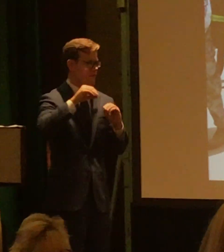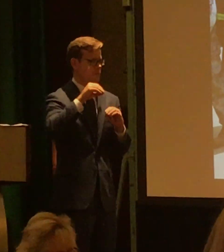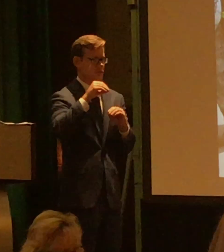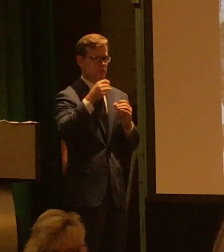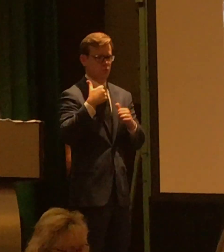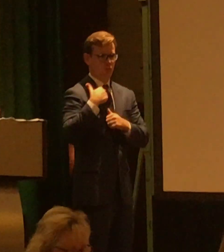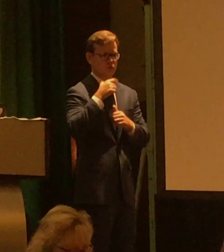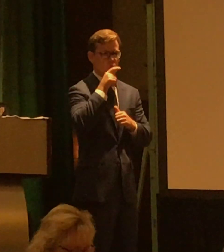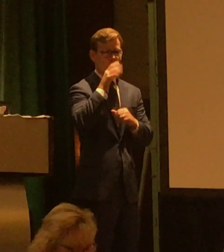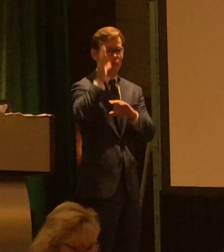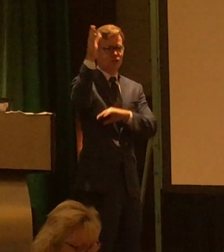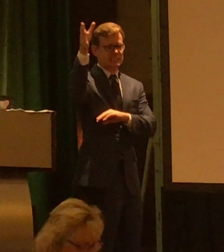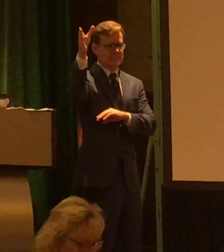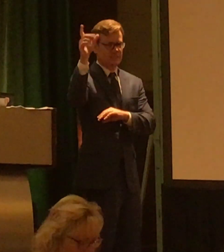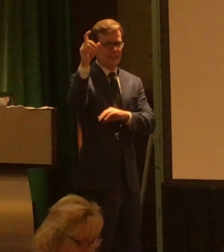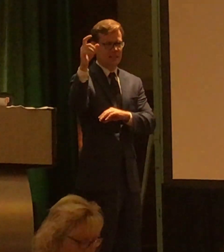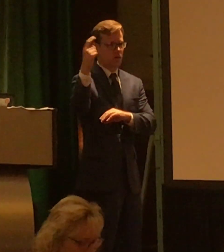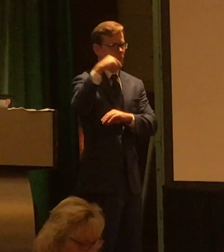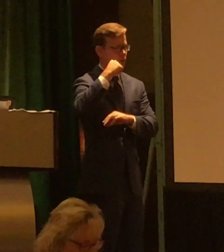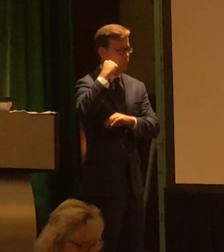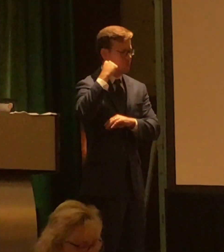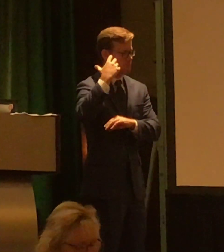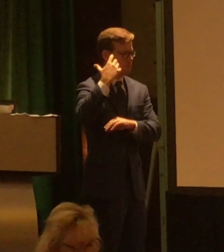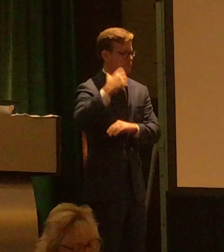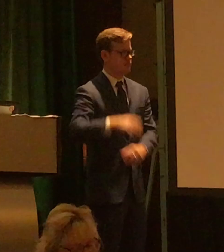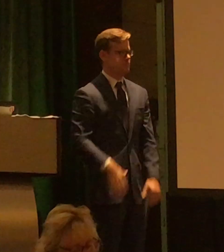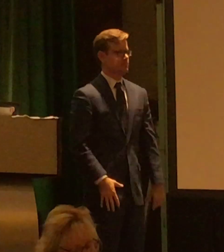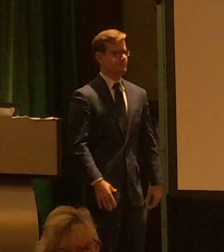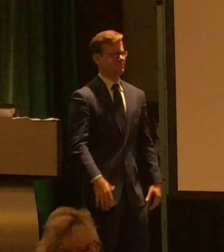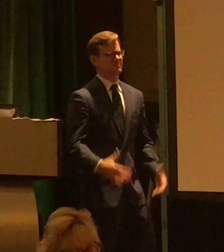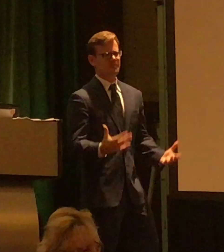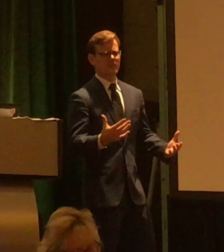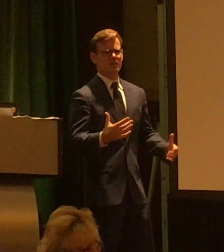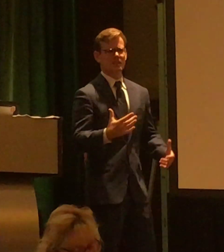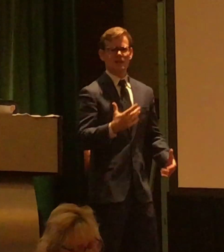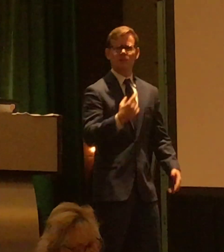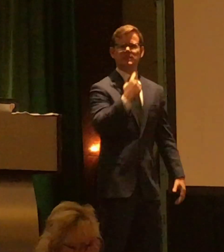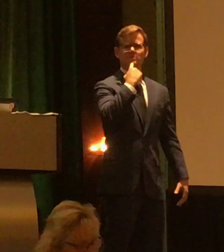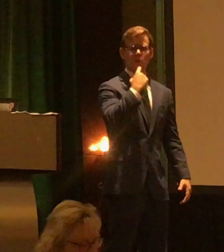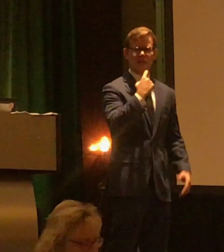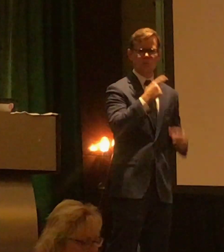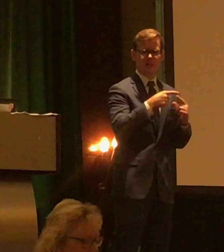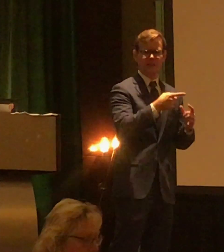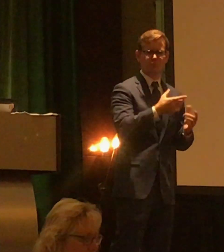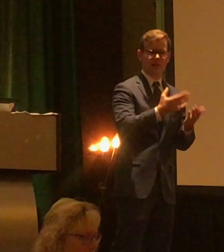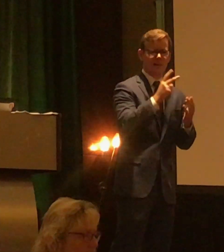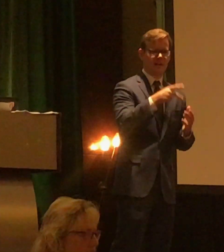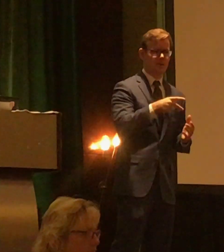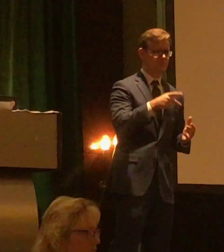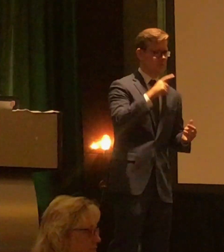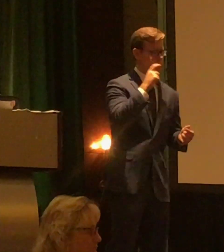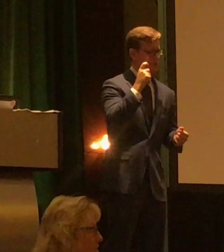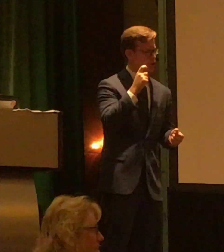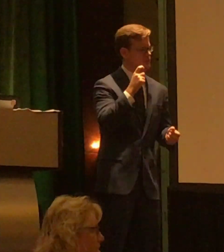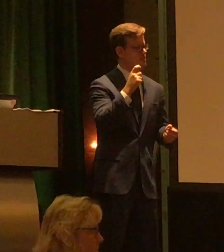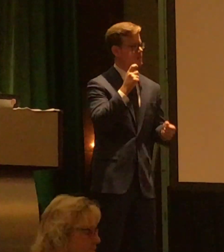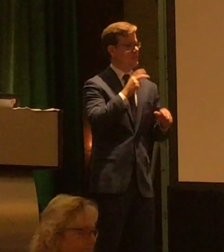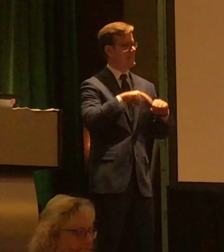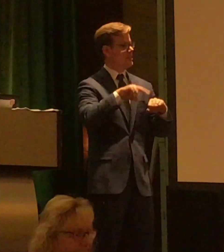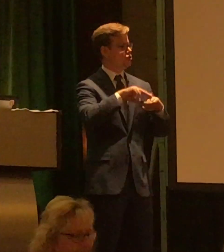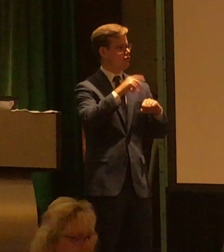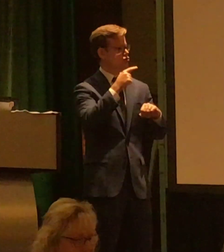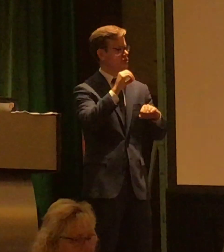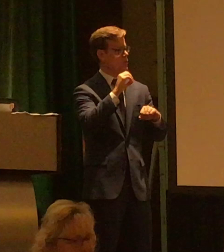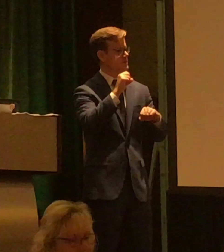and that would disrupt the rotation of those that did get deployed. I was disappointed